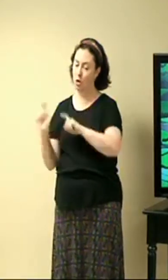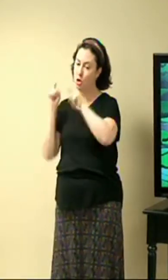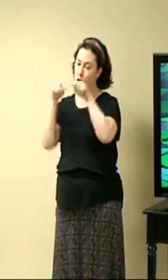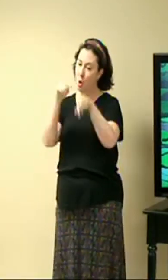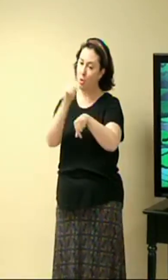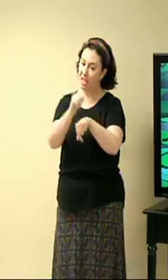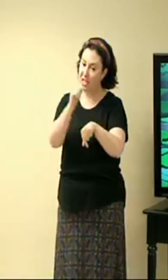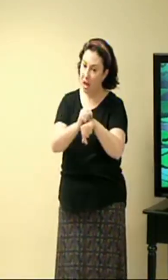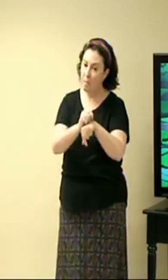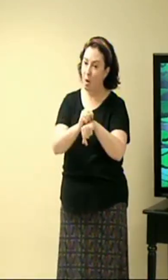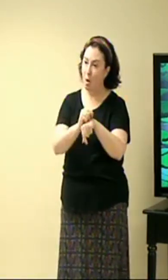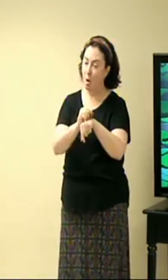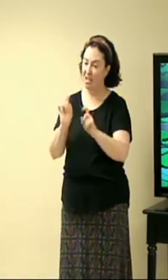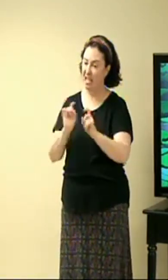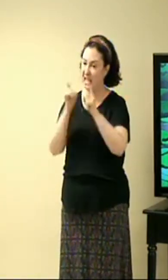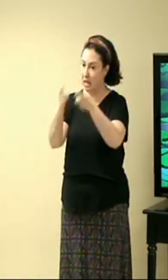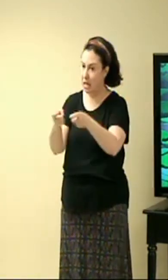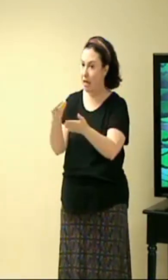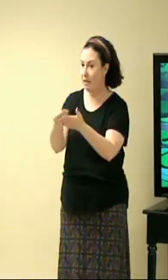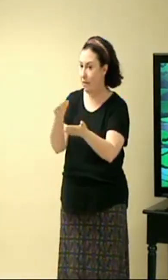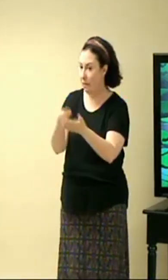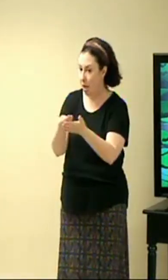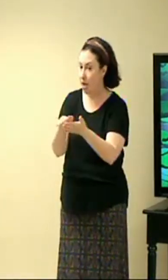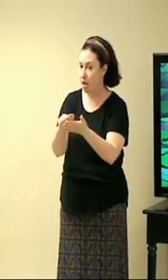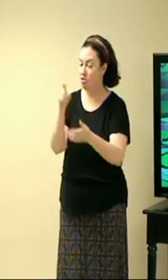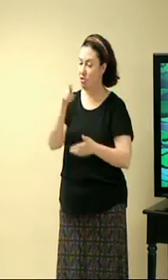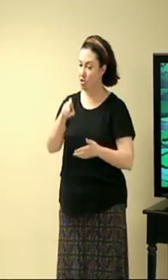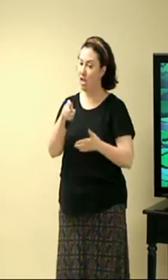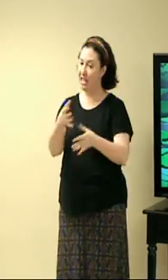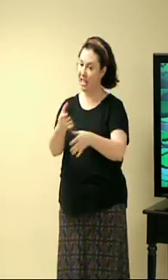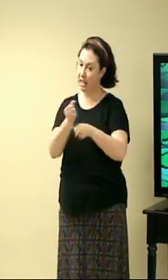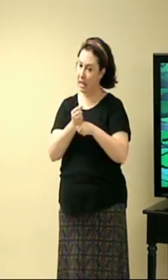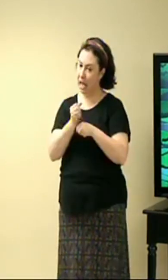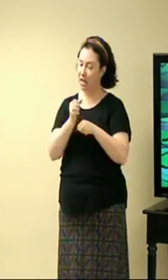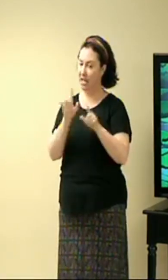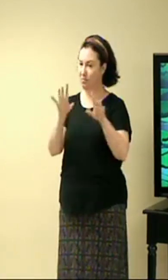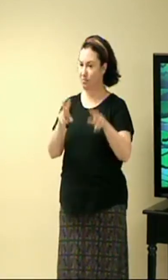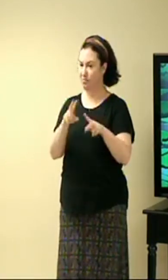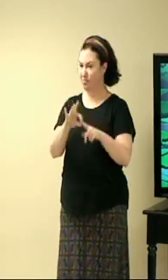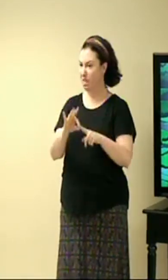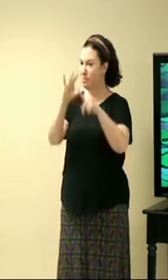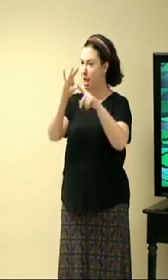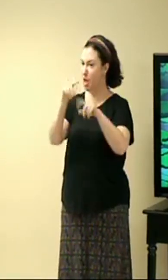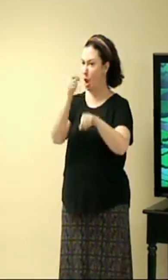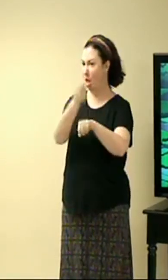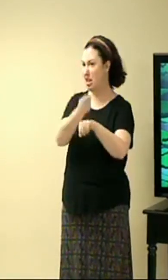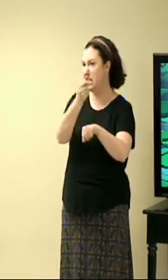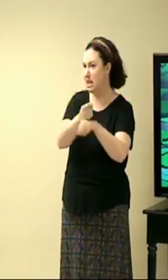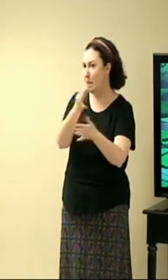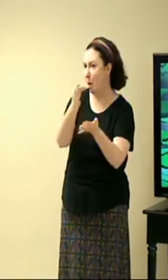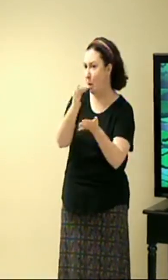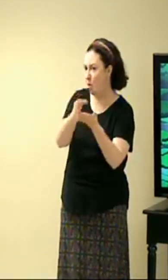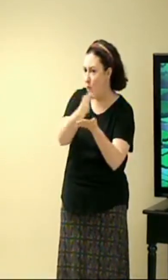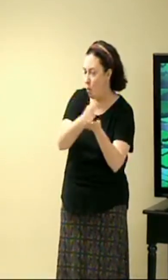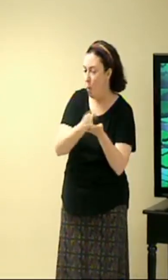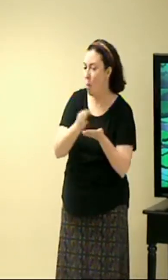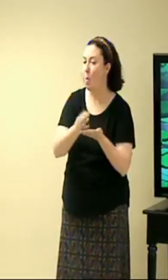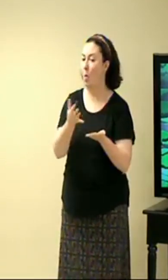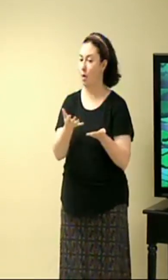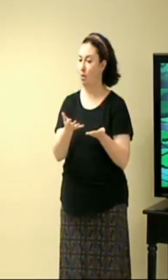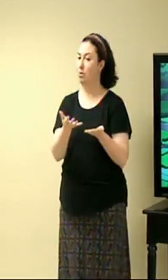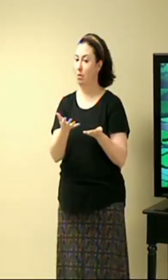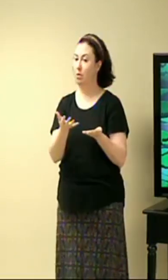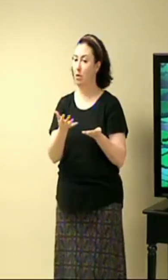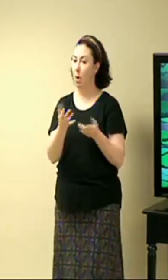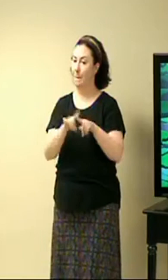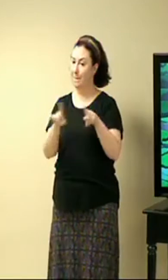would exchange your coin for a temple coin, which was known for its purity. But once again, they would mark up the rate of this. So if you can imagine, it'd be like going to